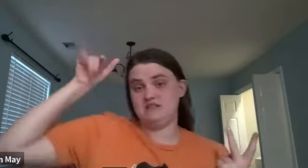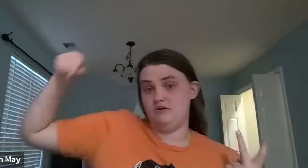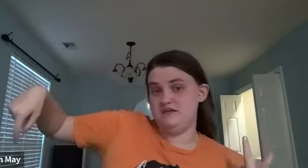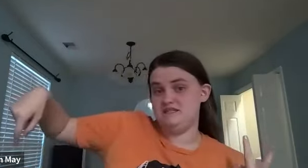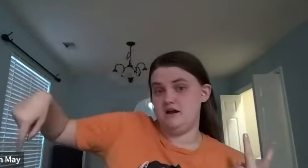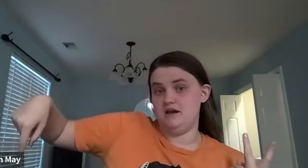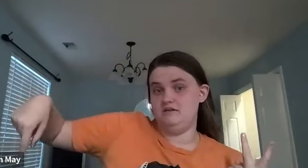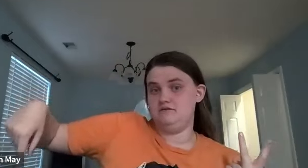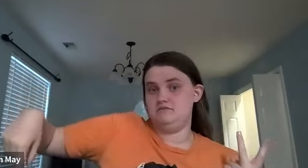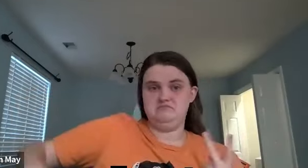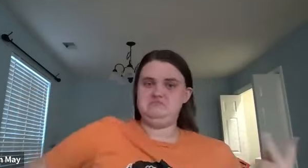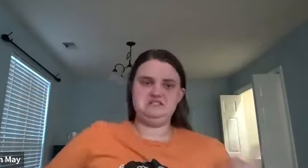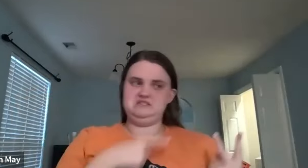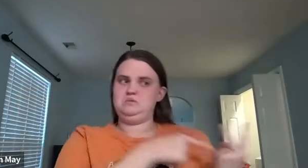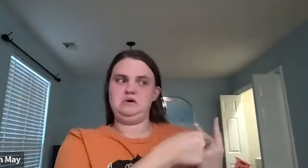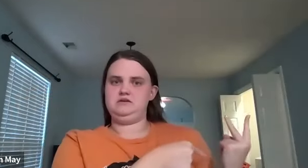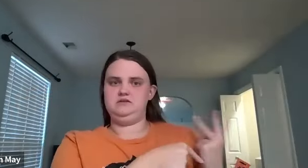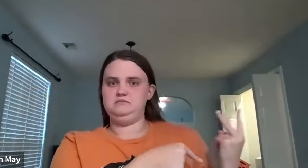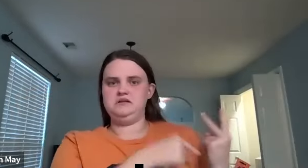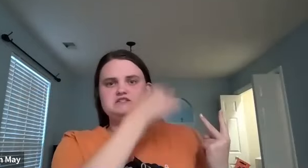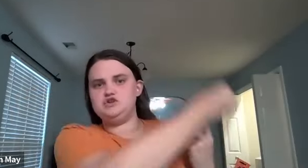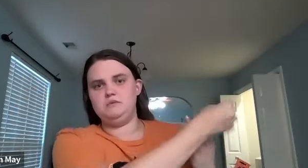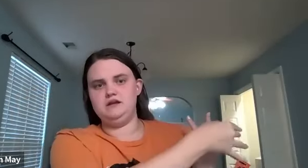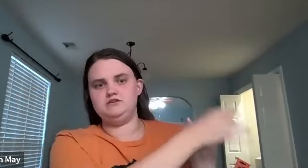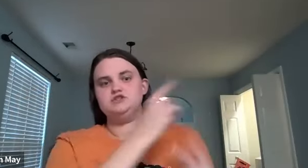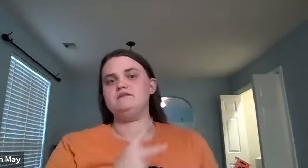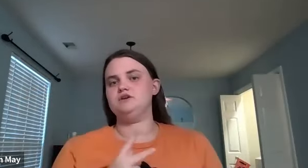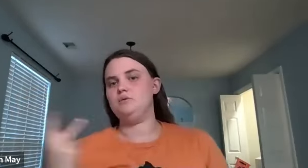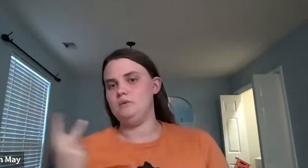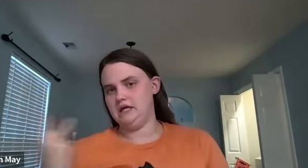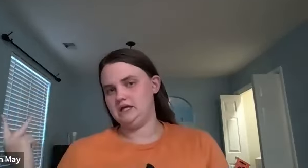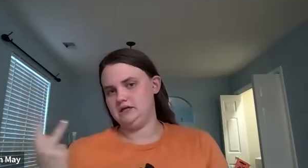like on this side, this doesn't work because there's no one here. So you have to go we.